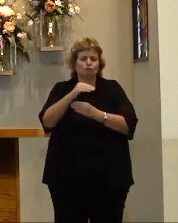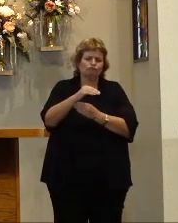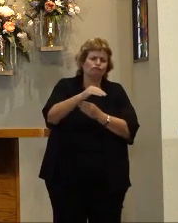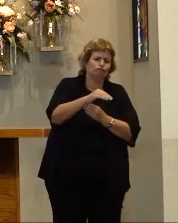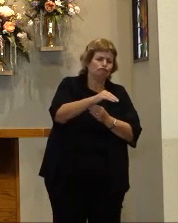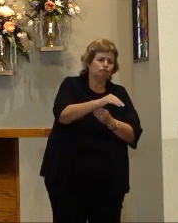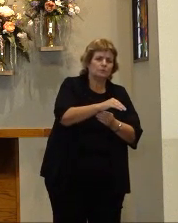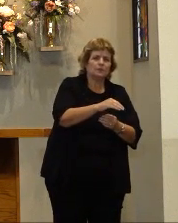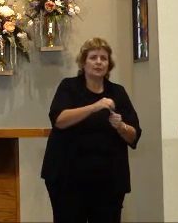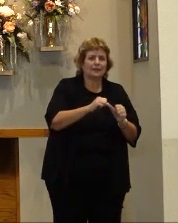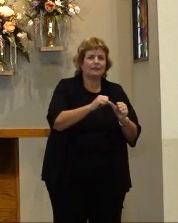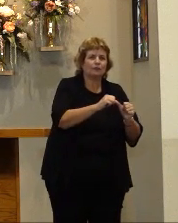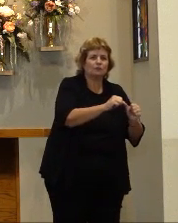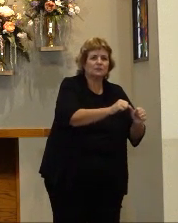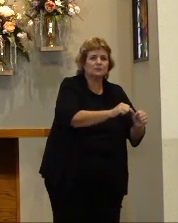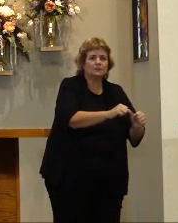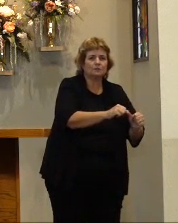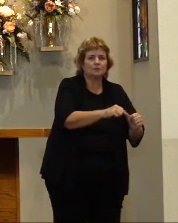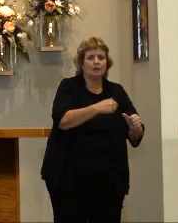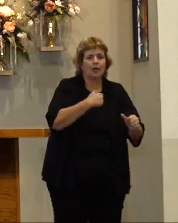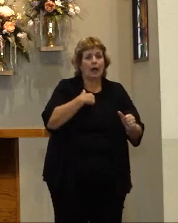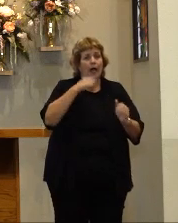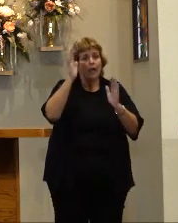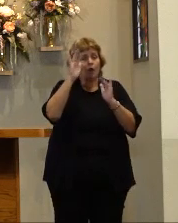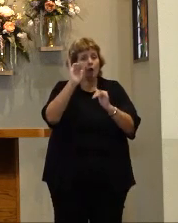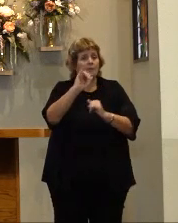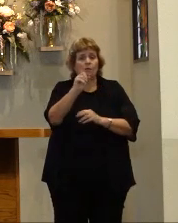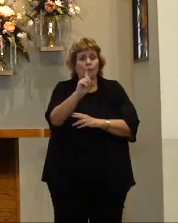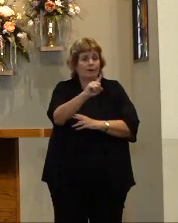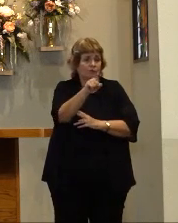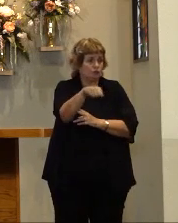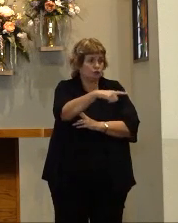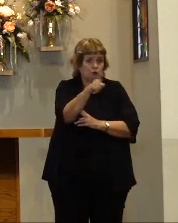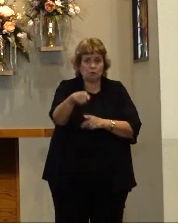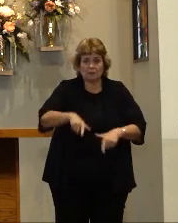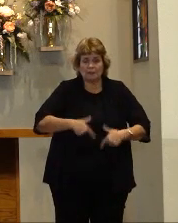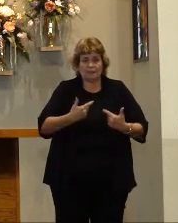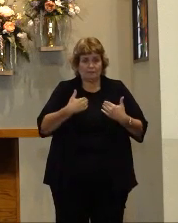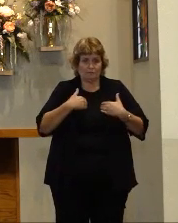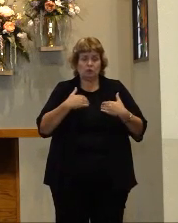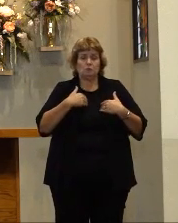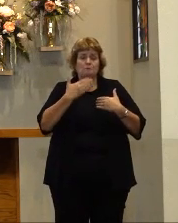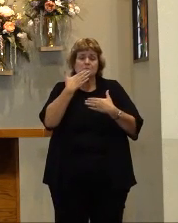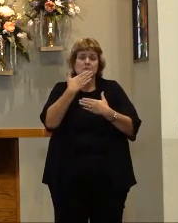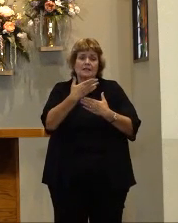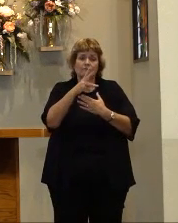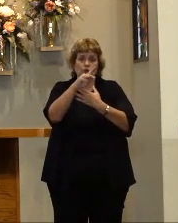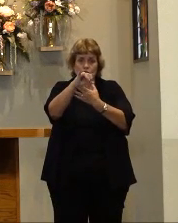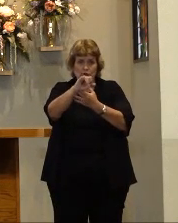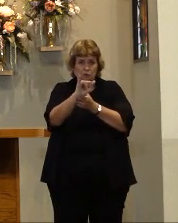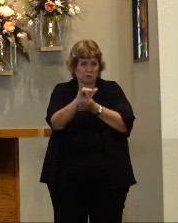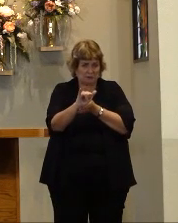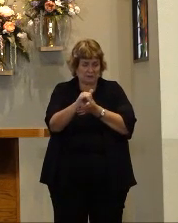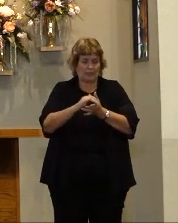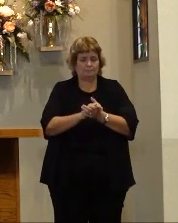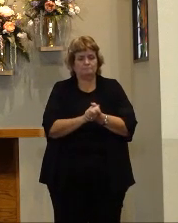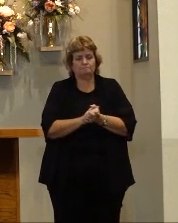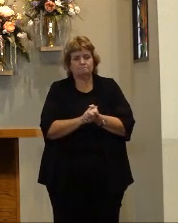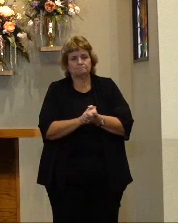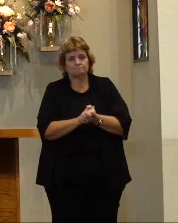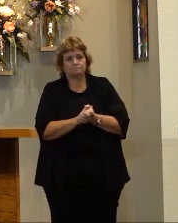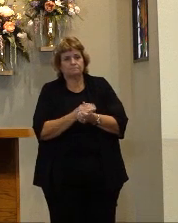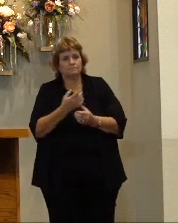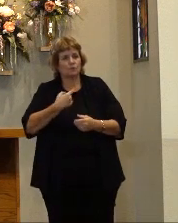these trends would continue. I hope that wherever you are, you have favorable news along the same lines. We